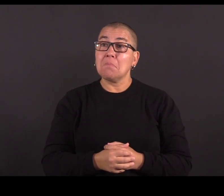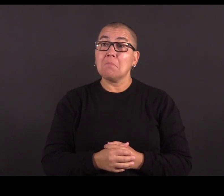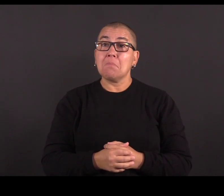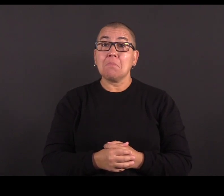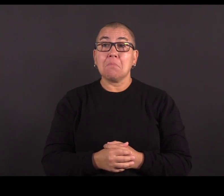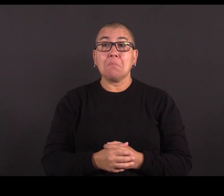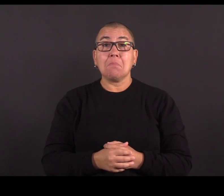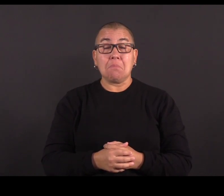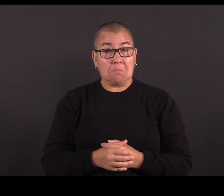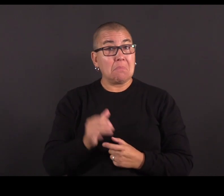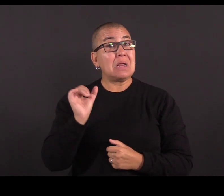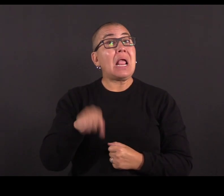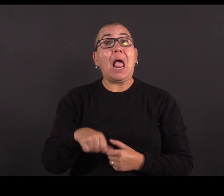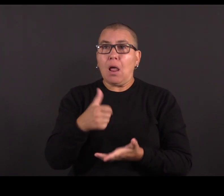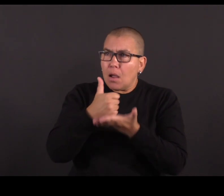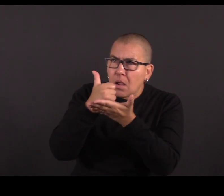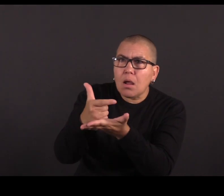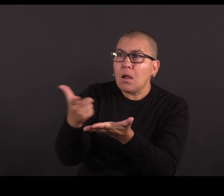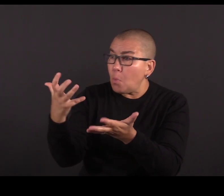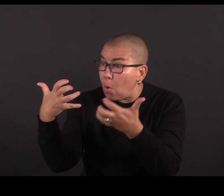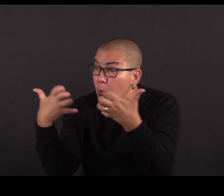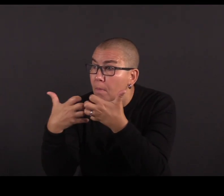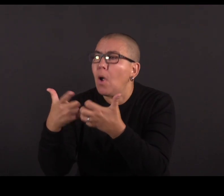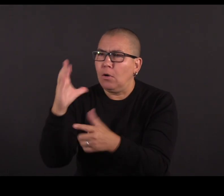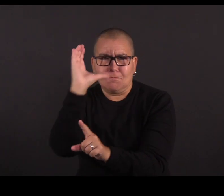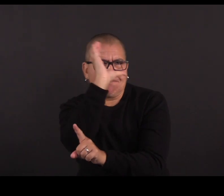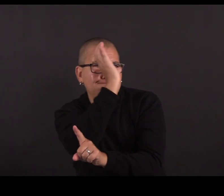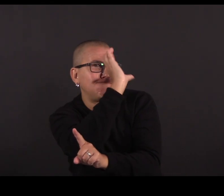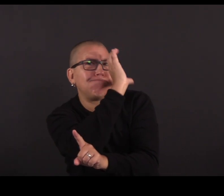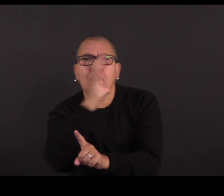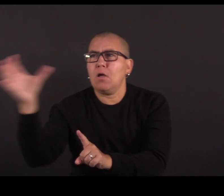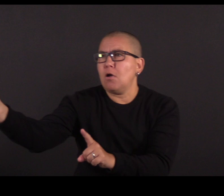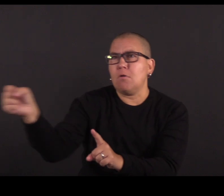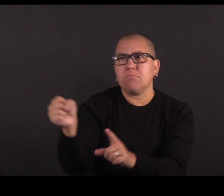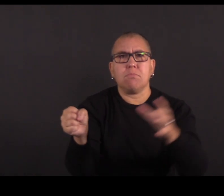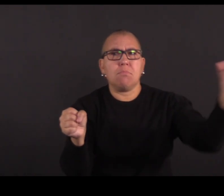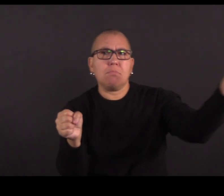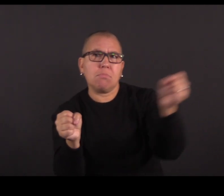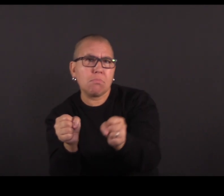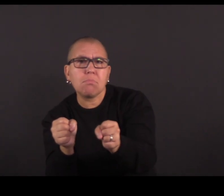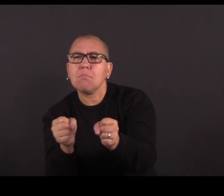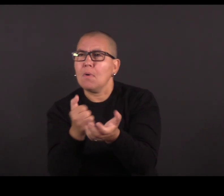could also provide some assistance to support the ongoing roommate relationship.